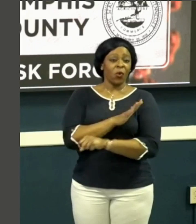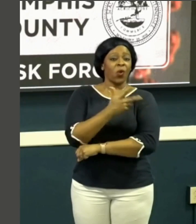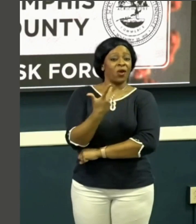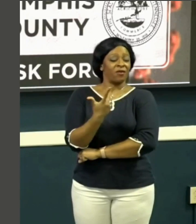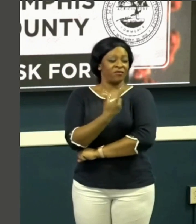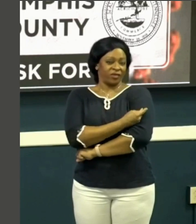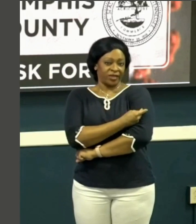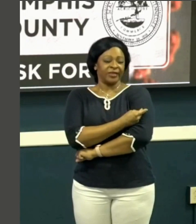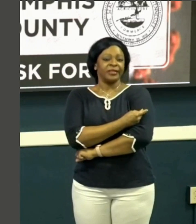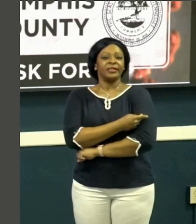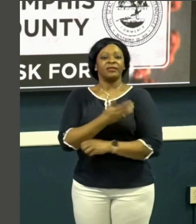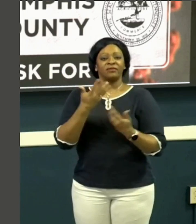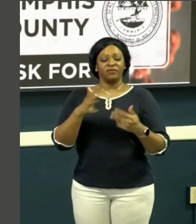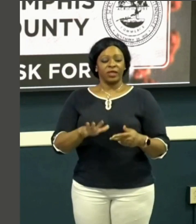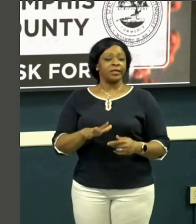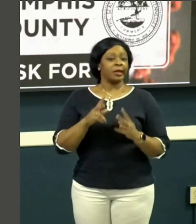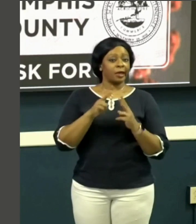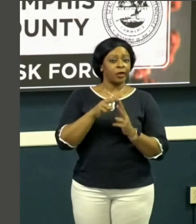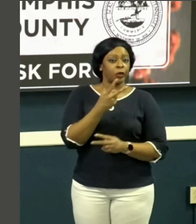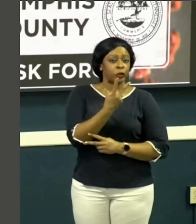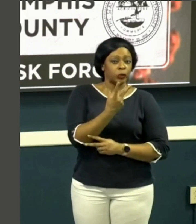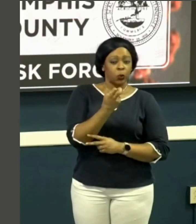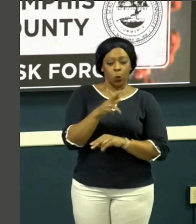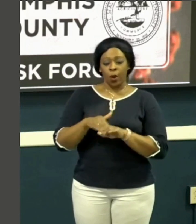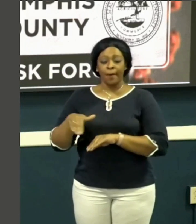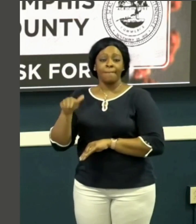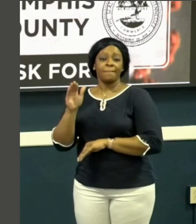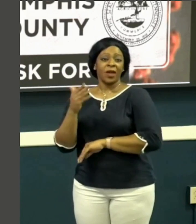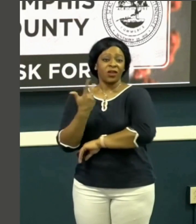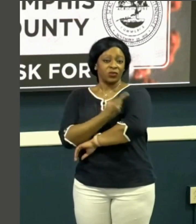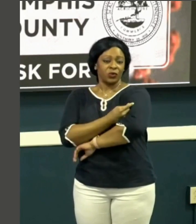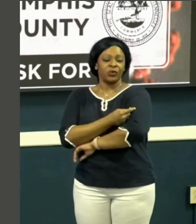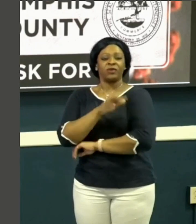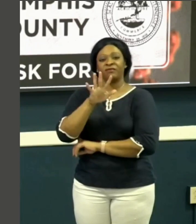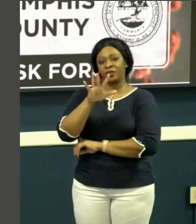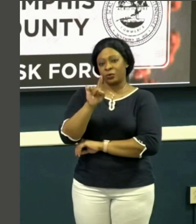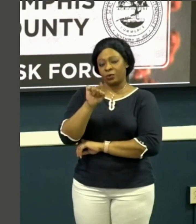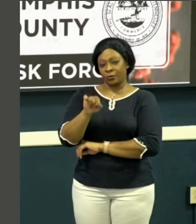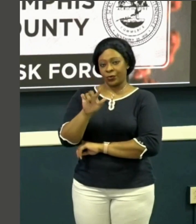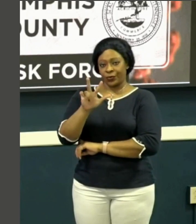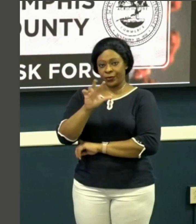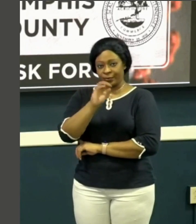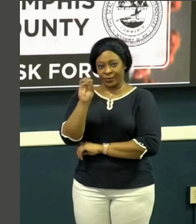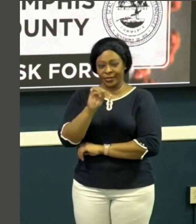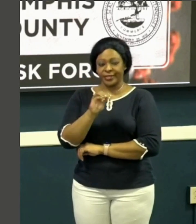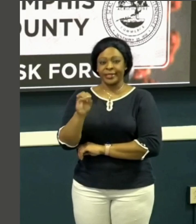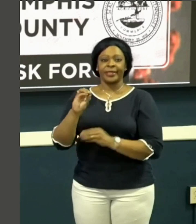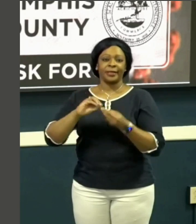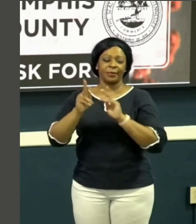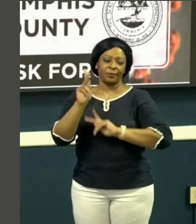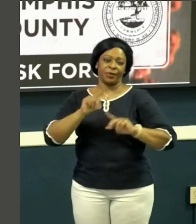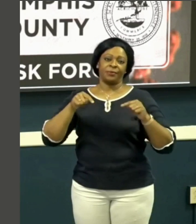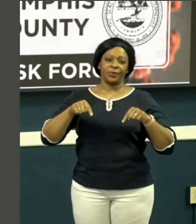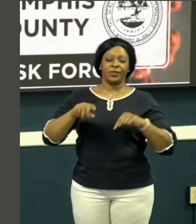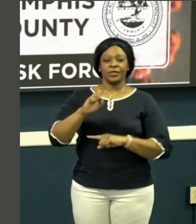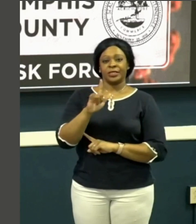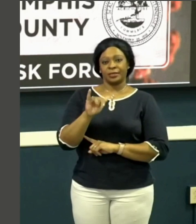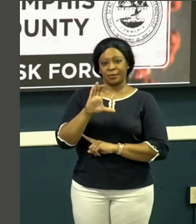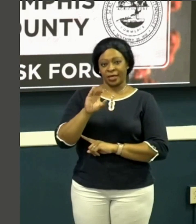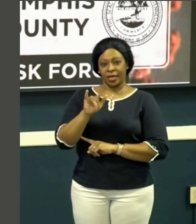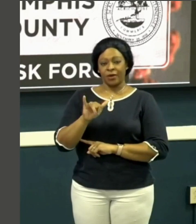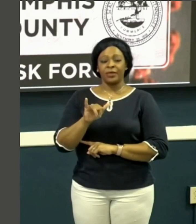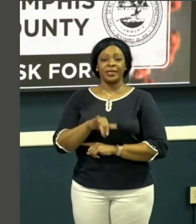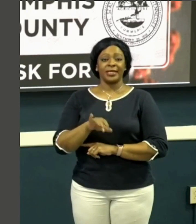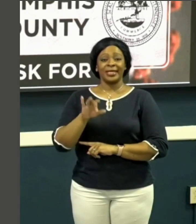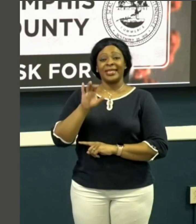vaccinated, having completed the series of two doses or more, is 51.3% of the population. The